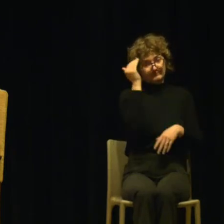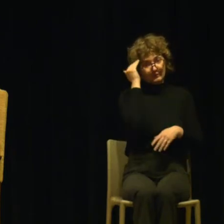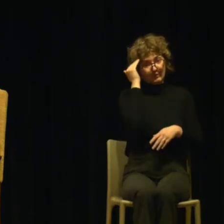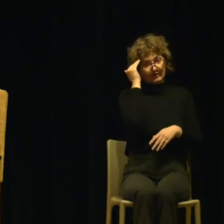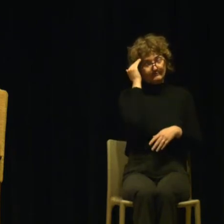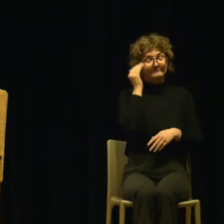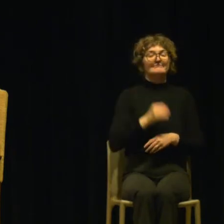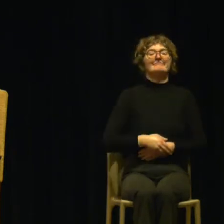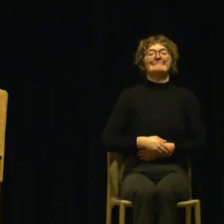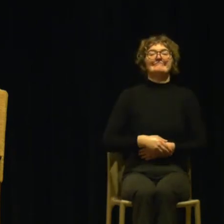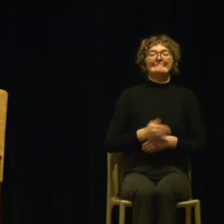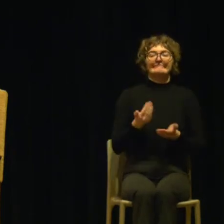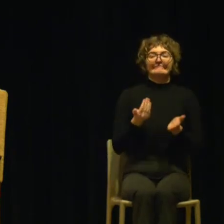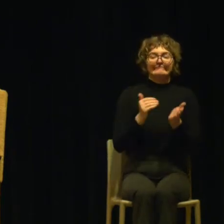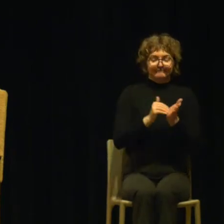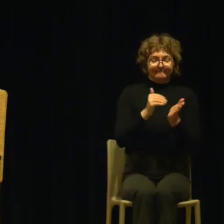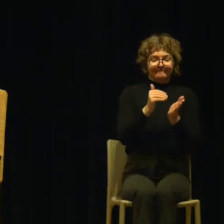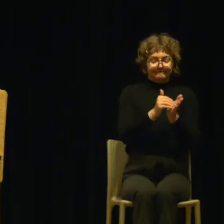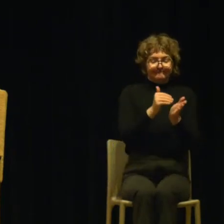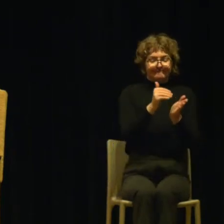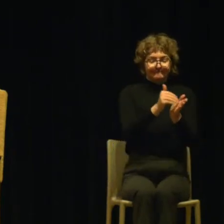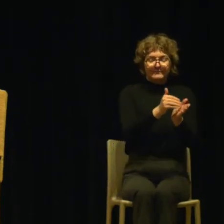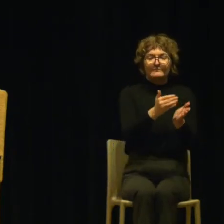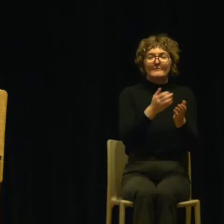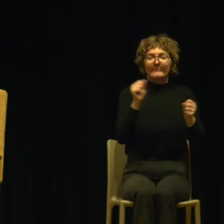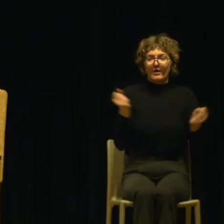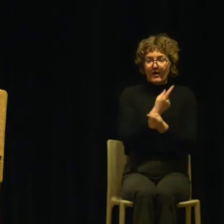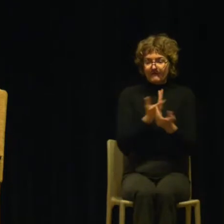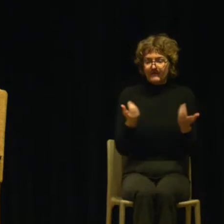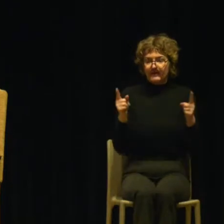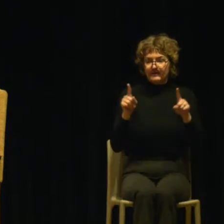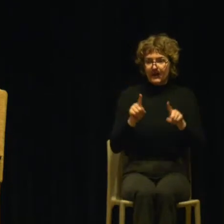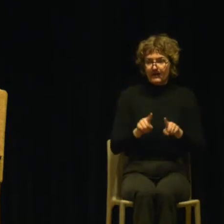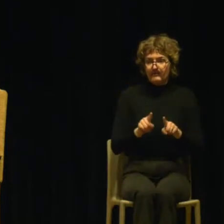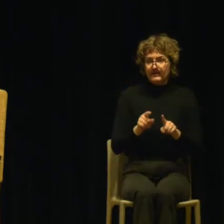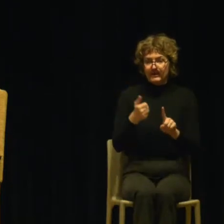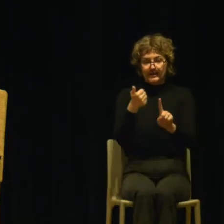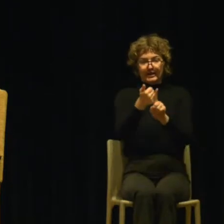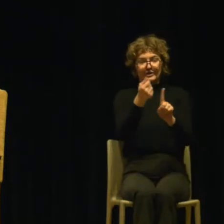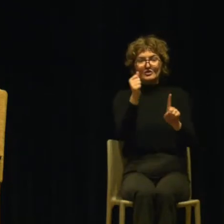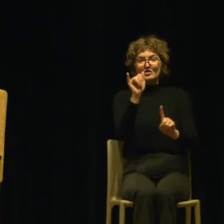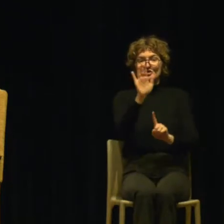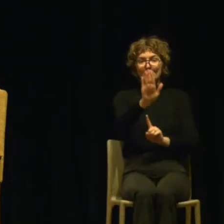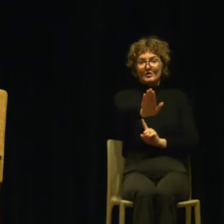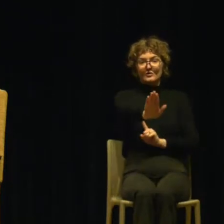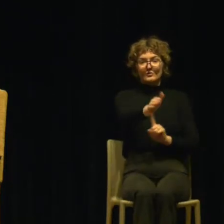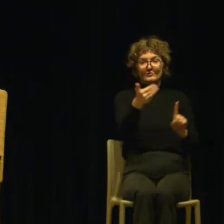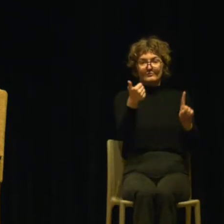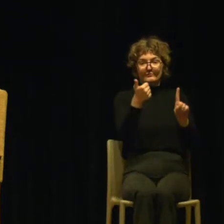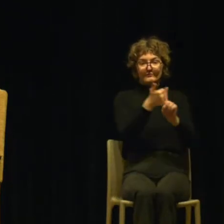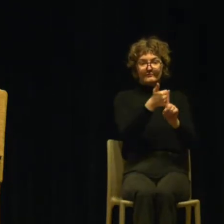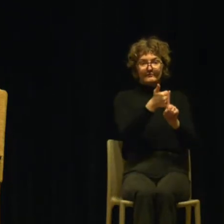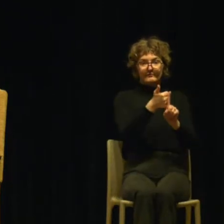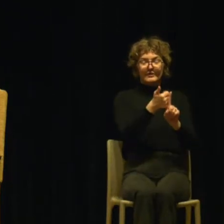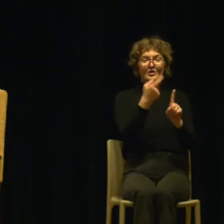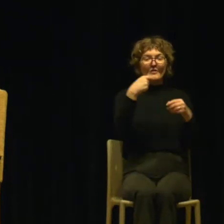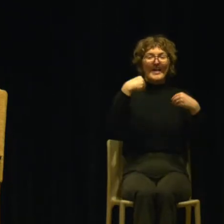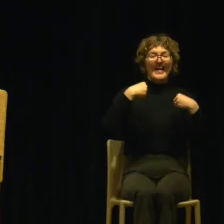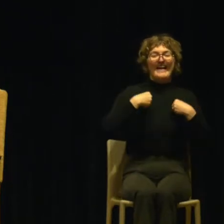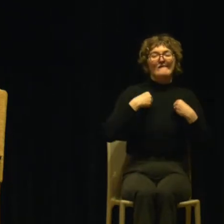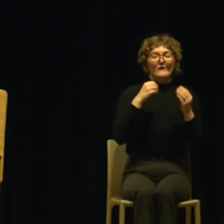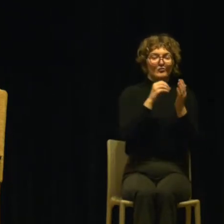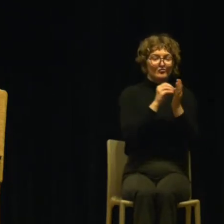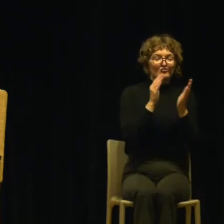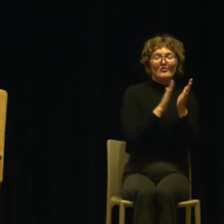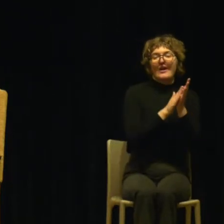only consistent through line through all of these things is you. So you've got to keep your records. You've